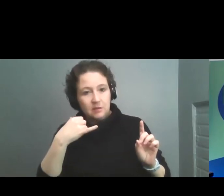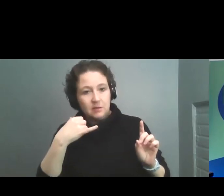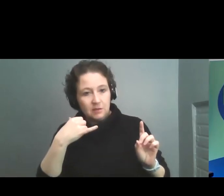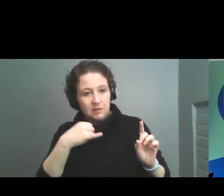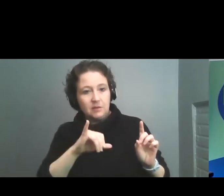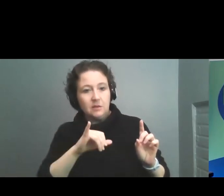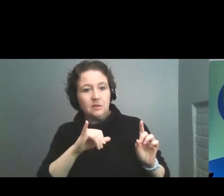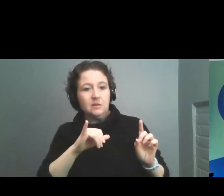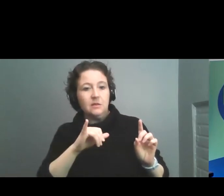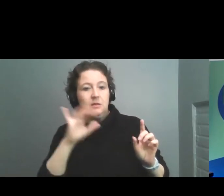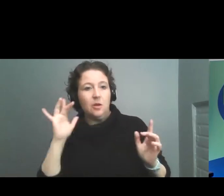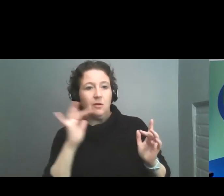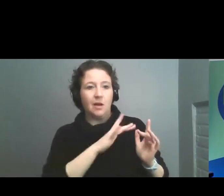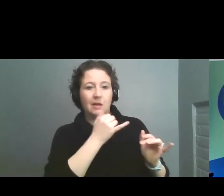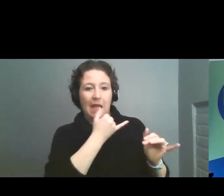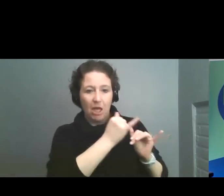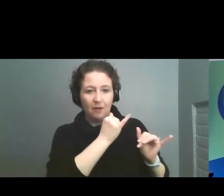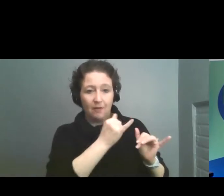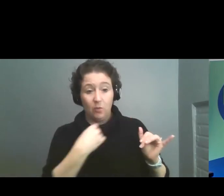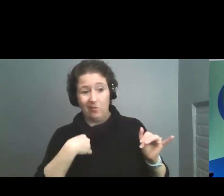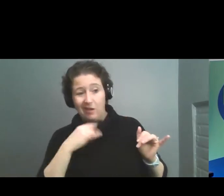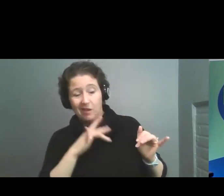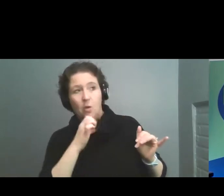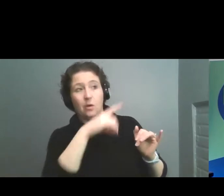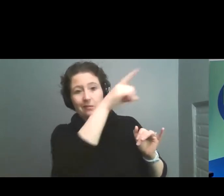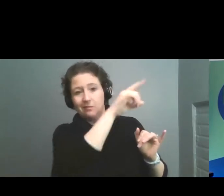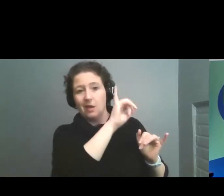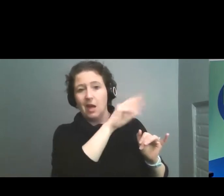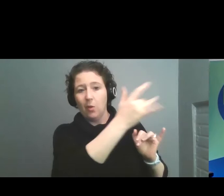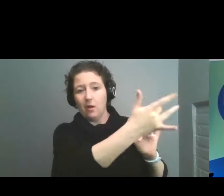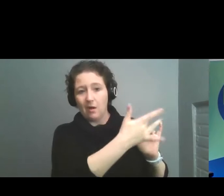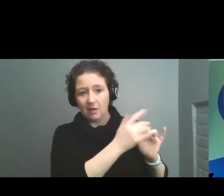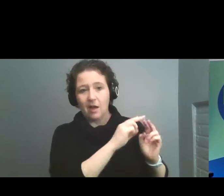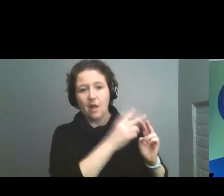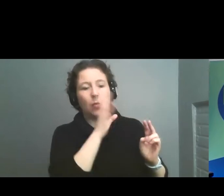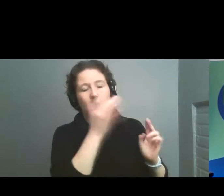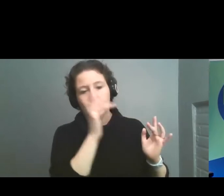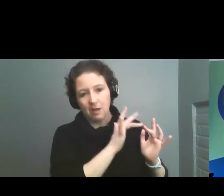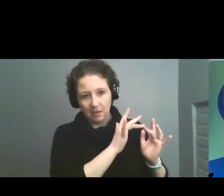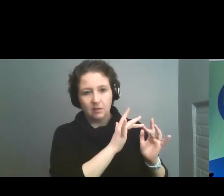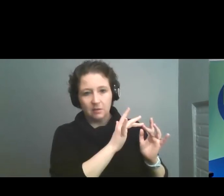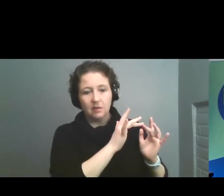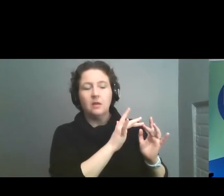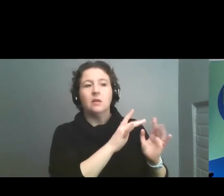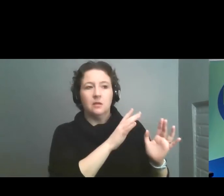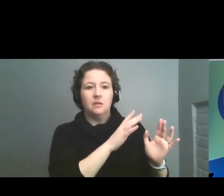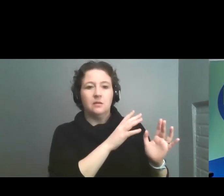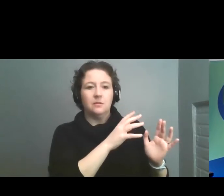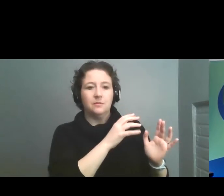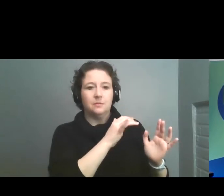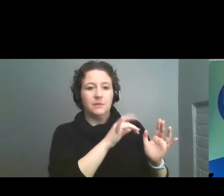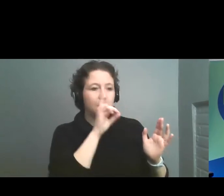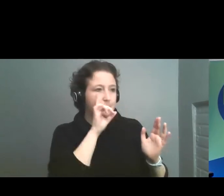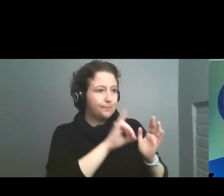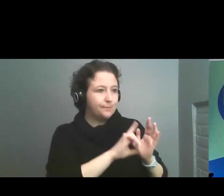interviewed and provided guidance to reducing the spread of the virus. These calls will just primarily come from one of our